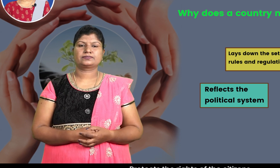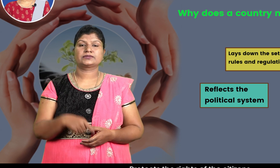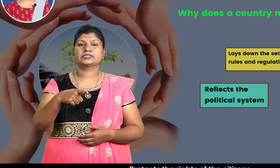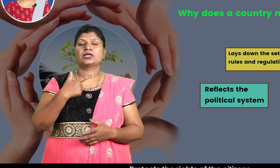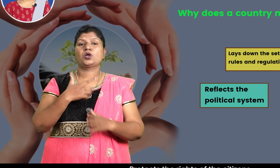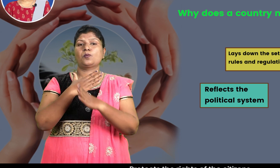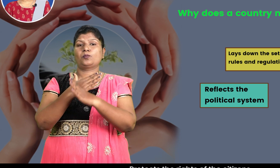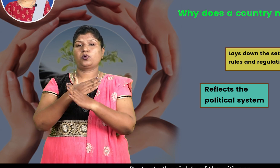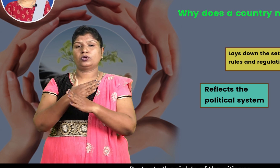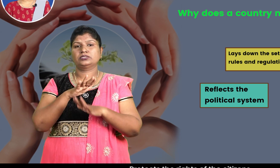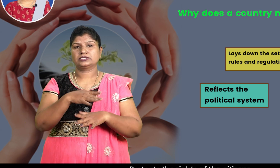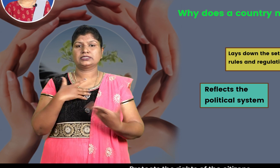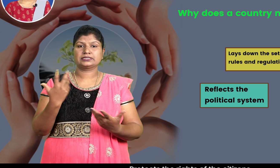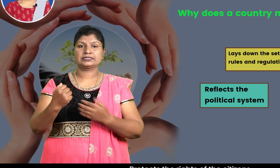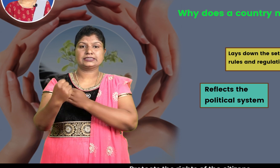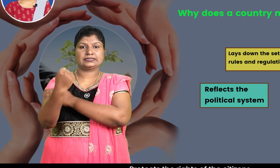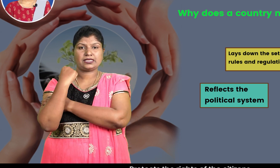protects the rights of the citizens,